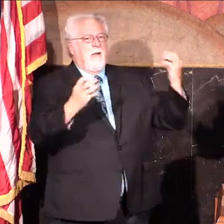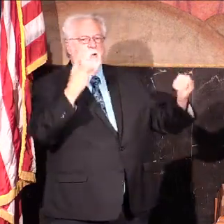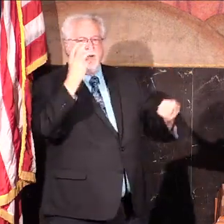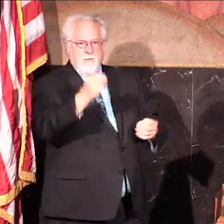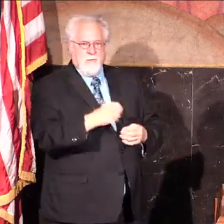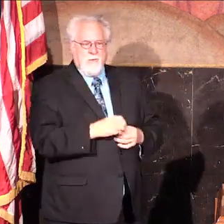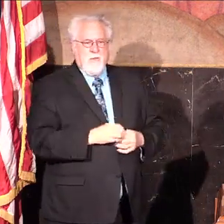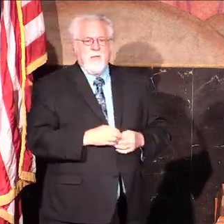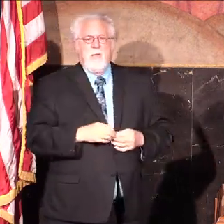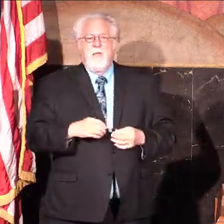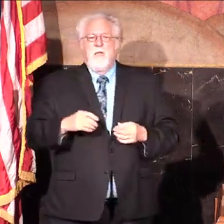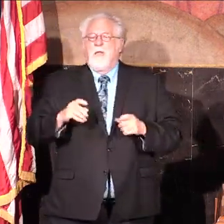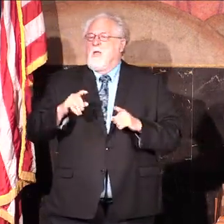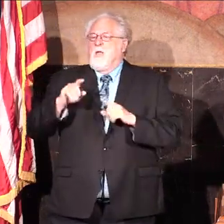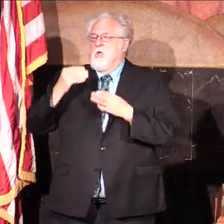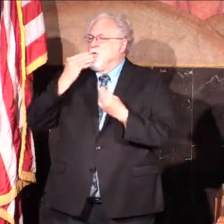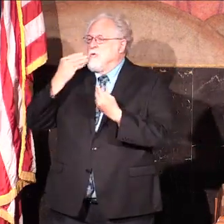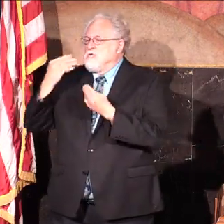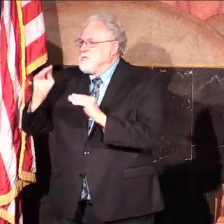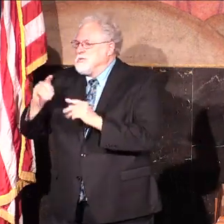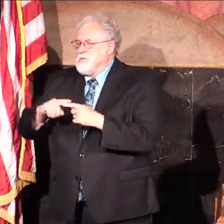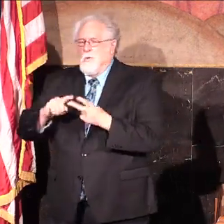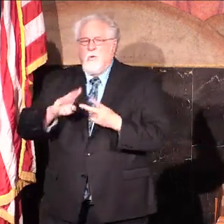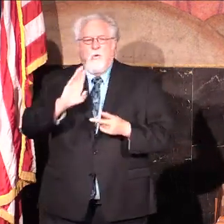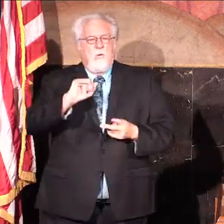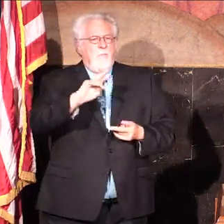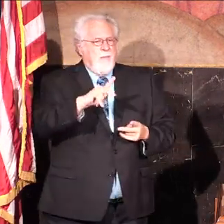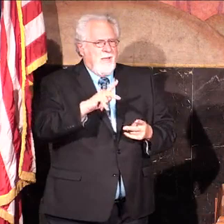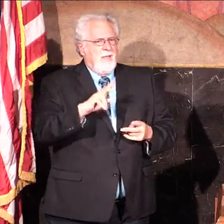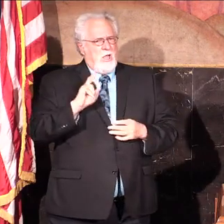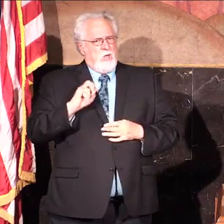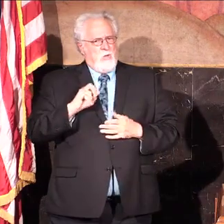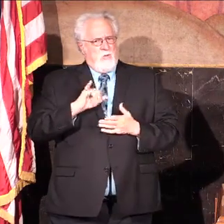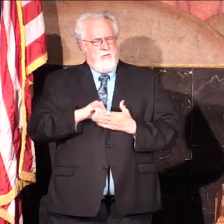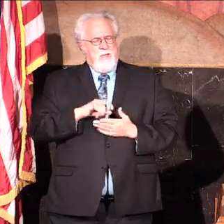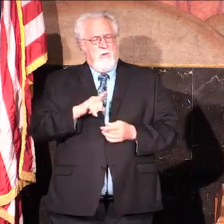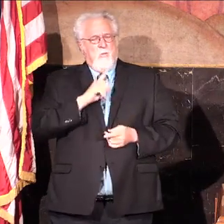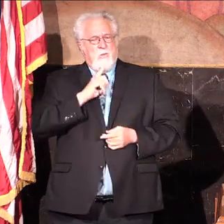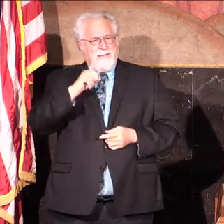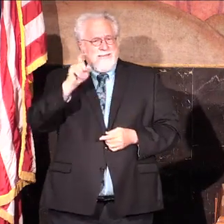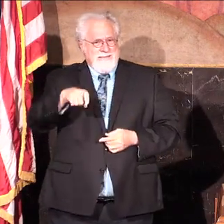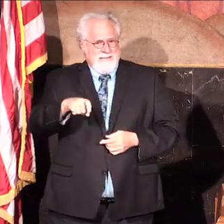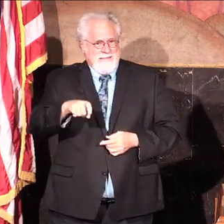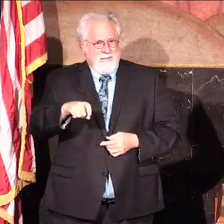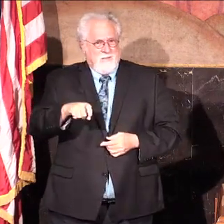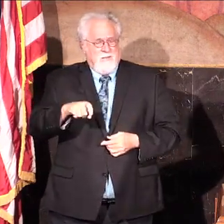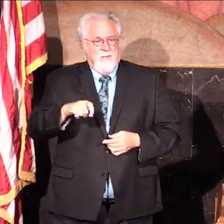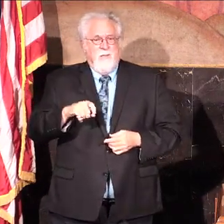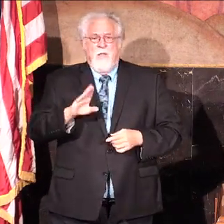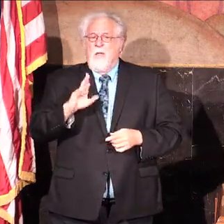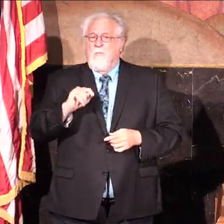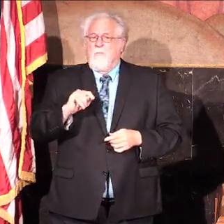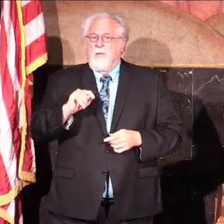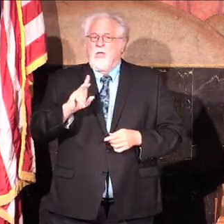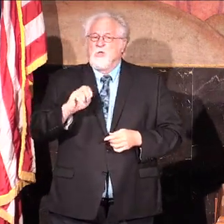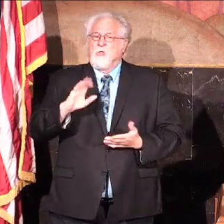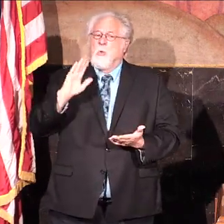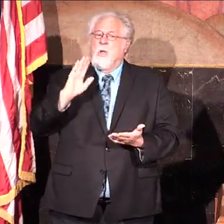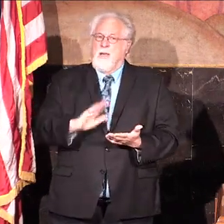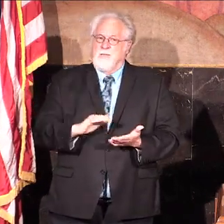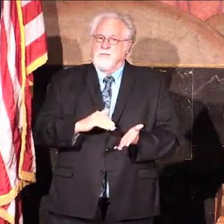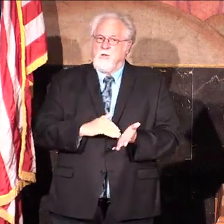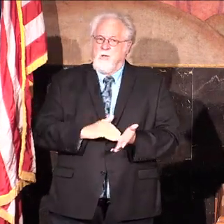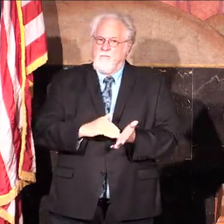make, whether it's to the grocery store, to the bank, or whatever. I mean, do those things that you need to do, but do them less